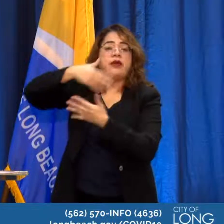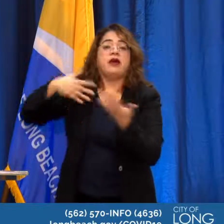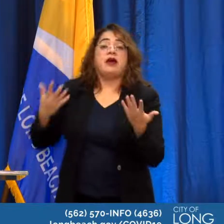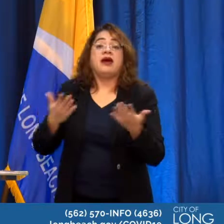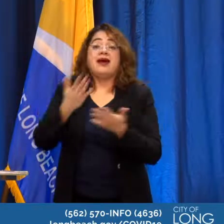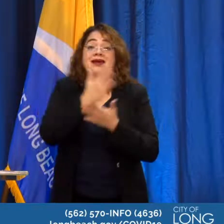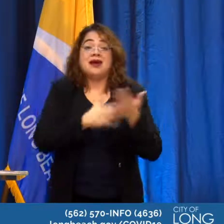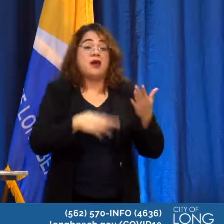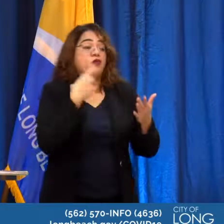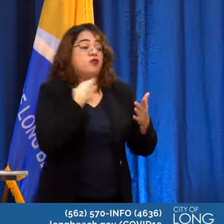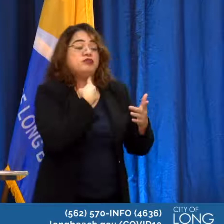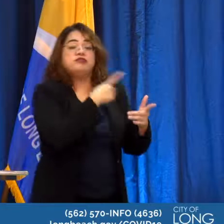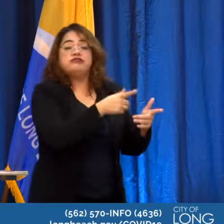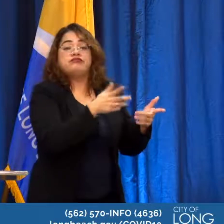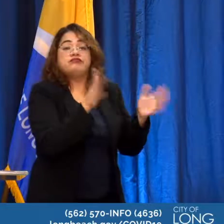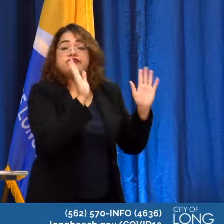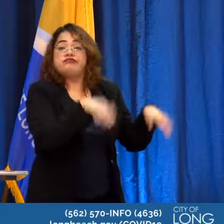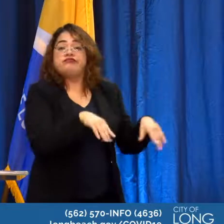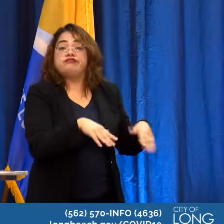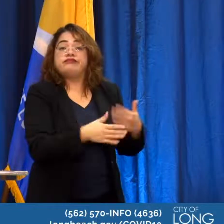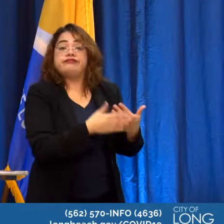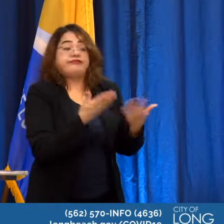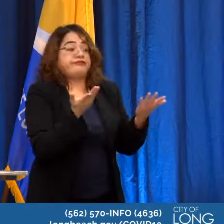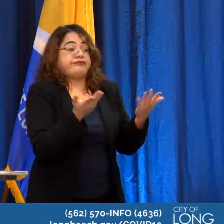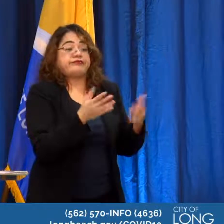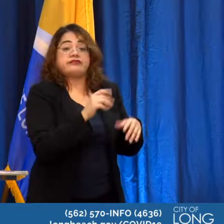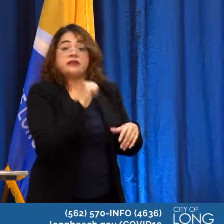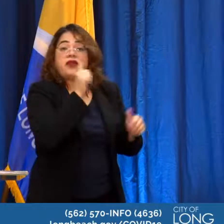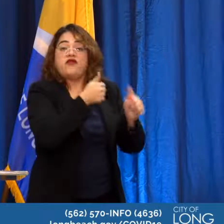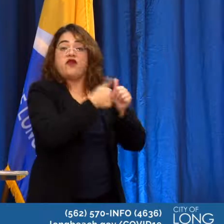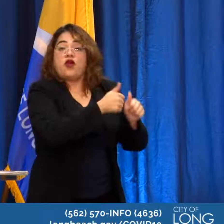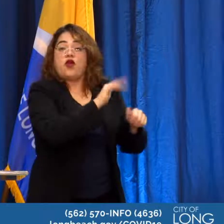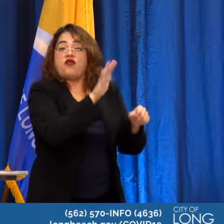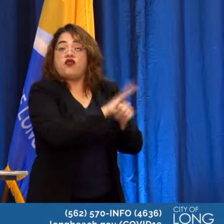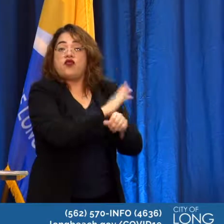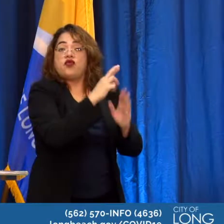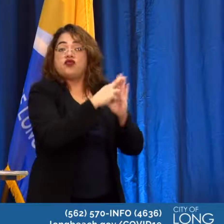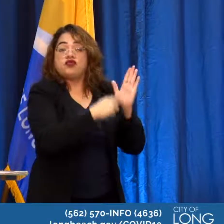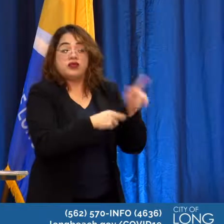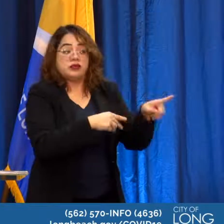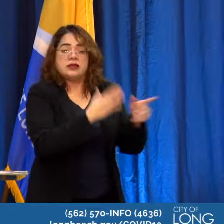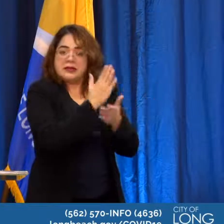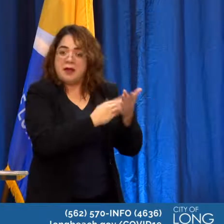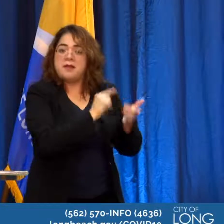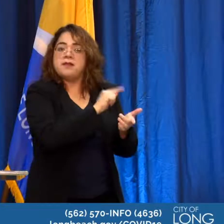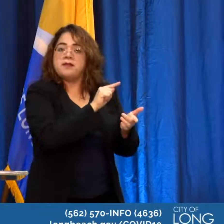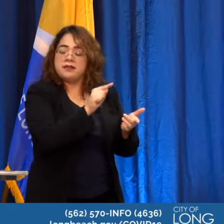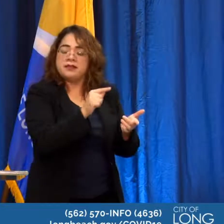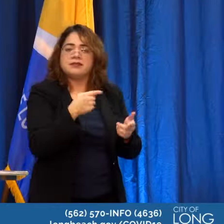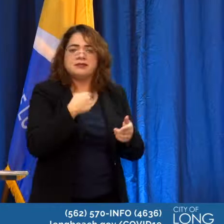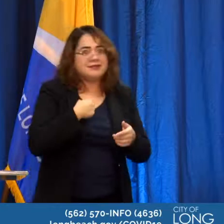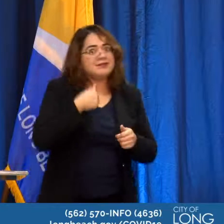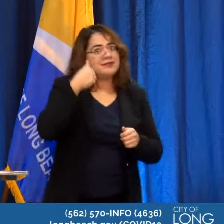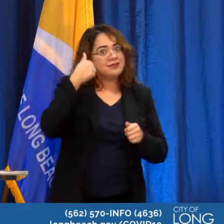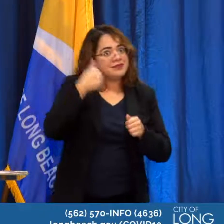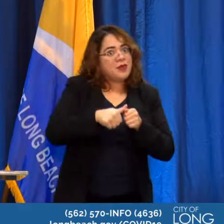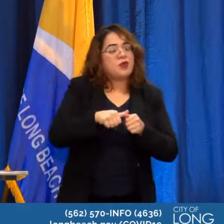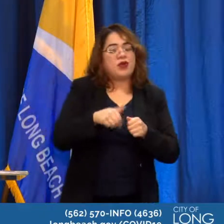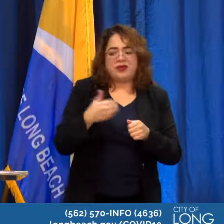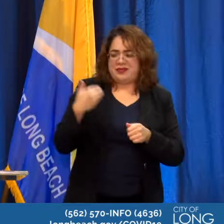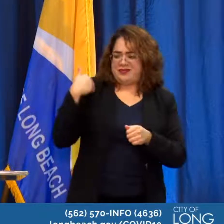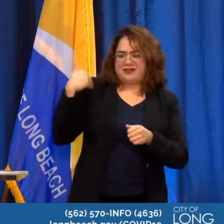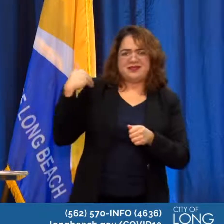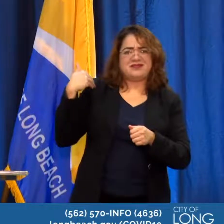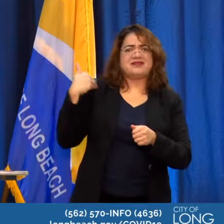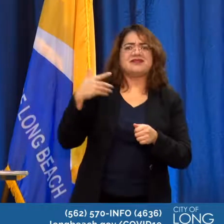trying to help to educate and things. But there were times, in the past month or so where there were areas of our city that looked